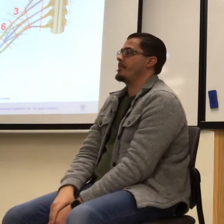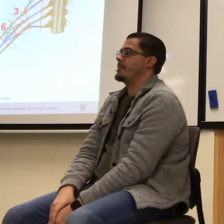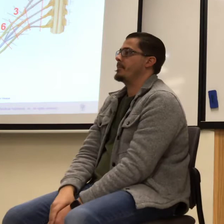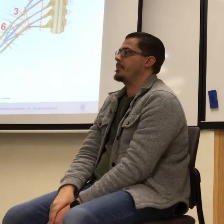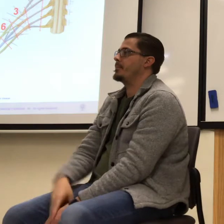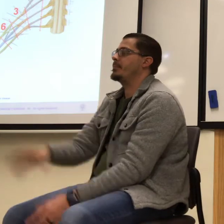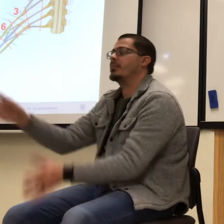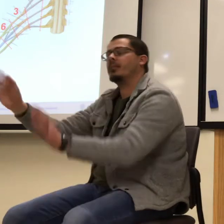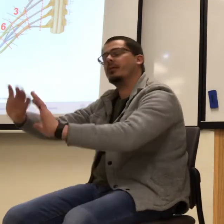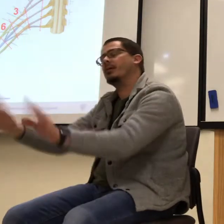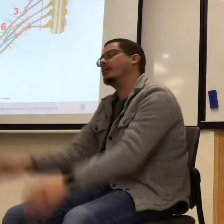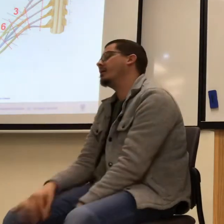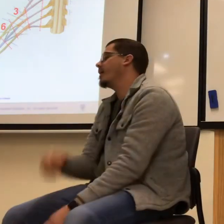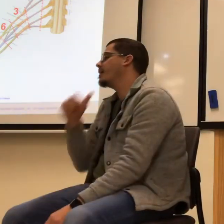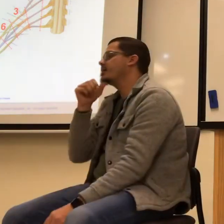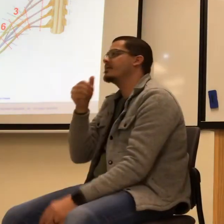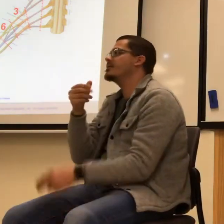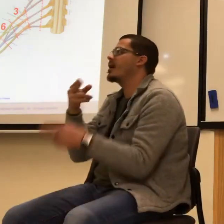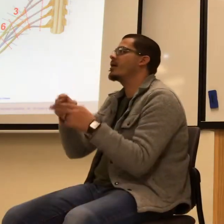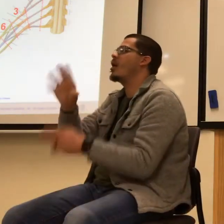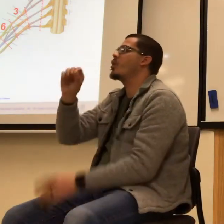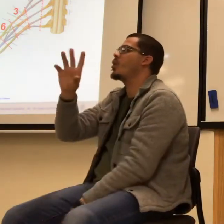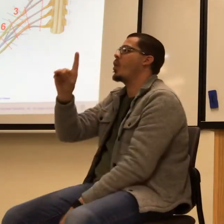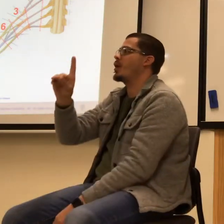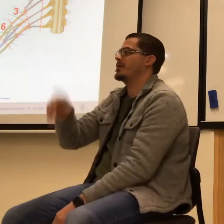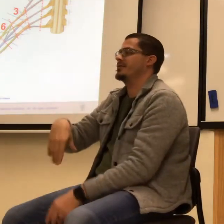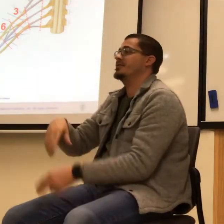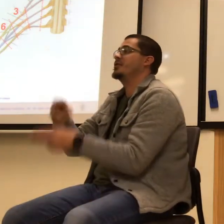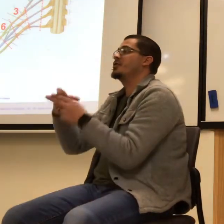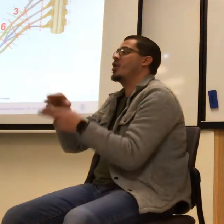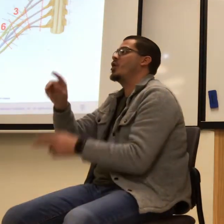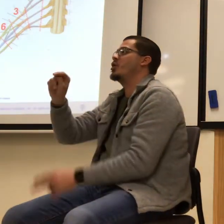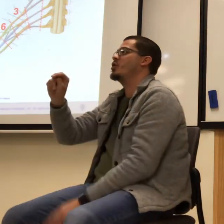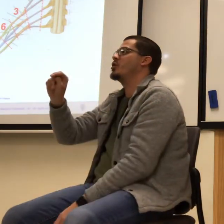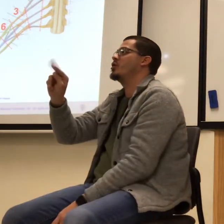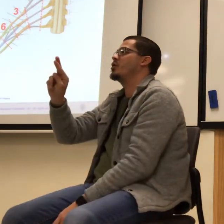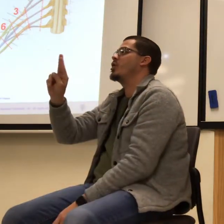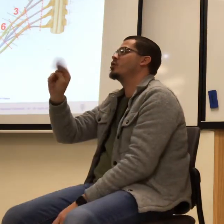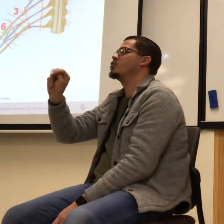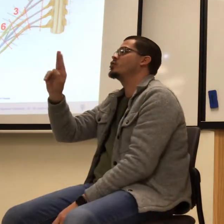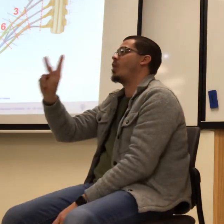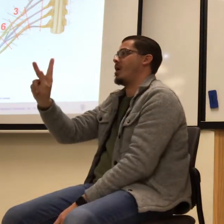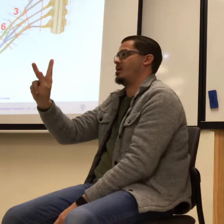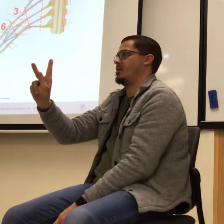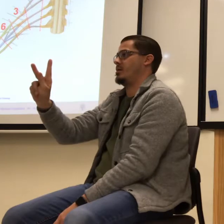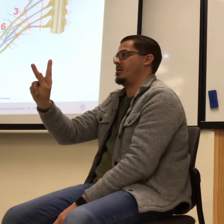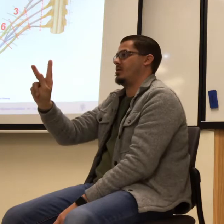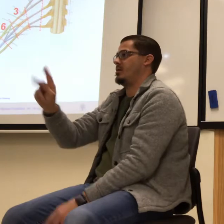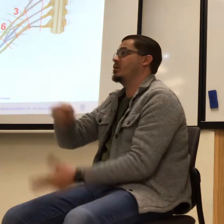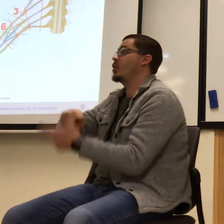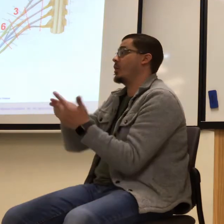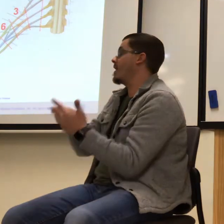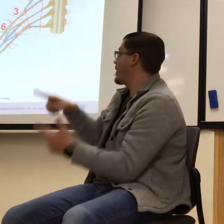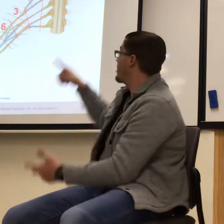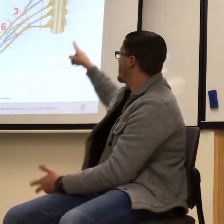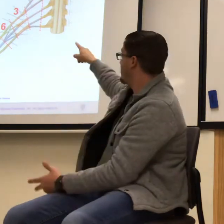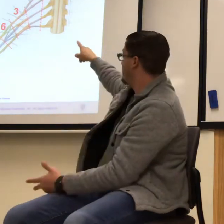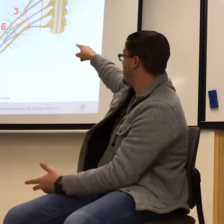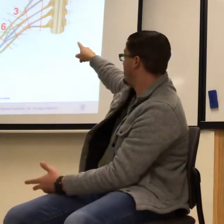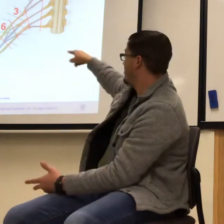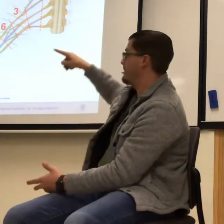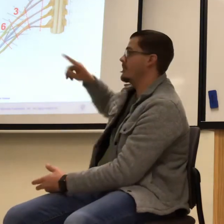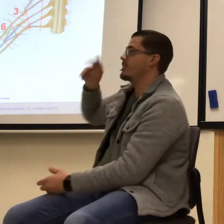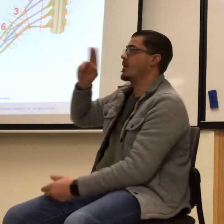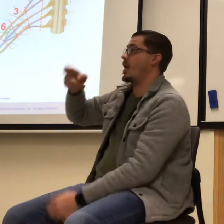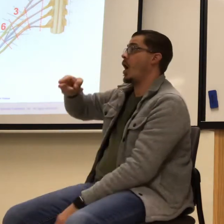I'm sorry, they're not called cords. They're called trunks at this point. So, but anyways, there's three of them, and they're simply called